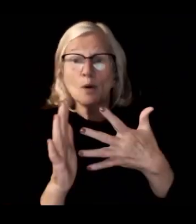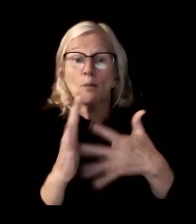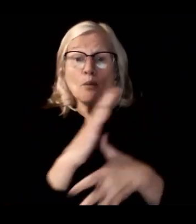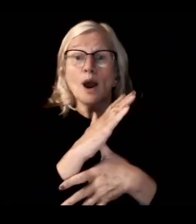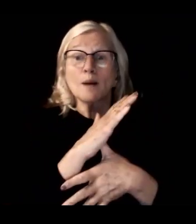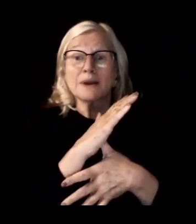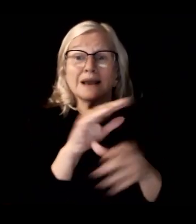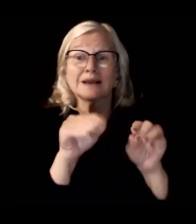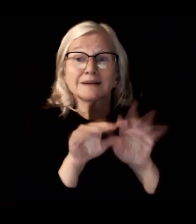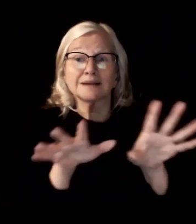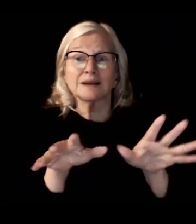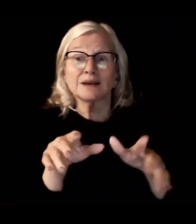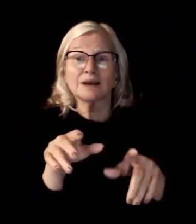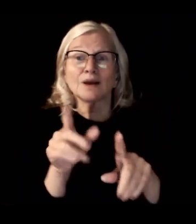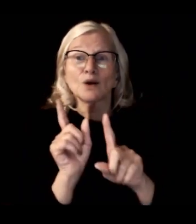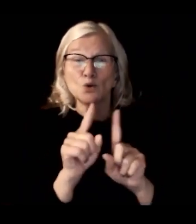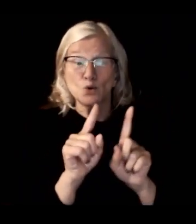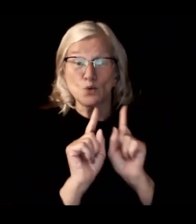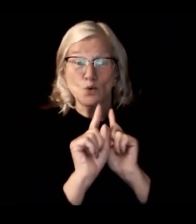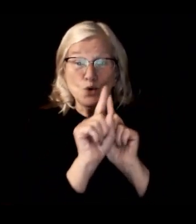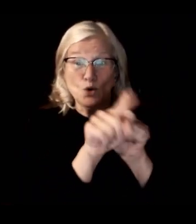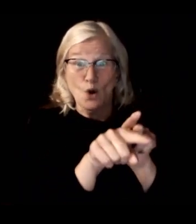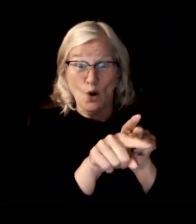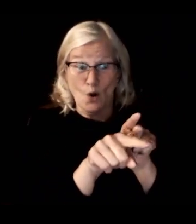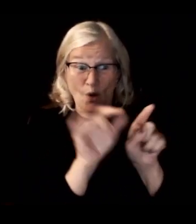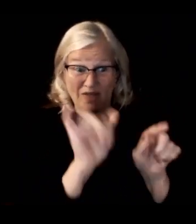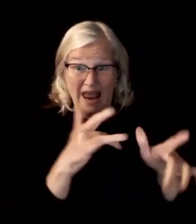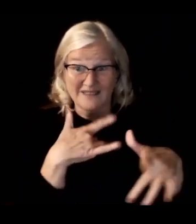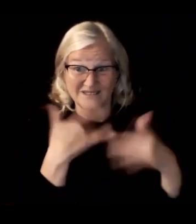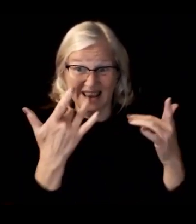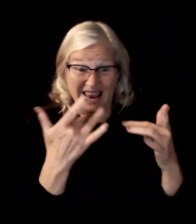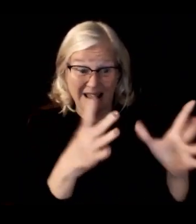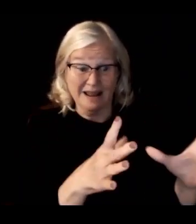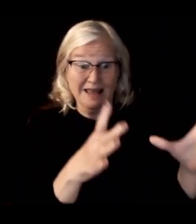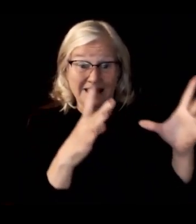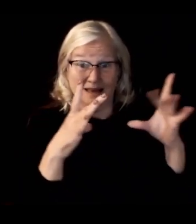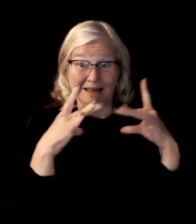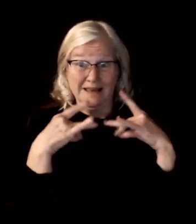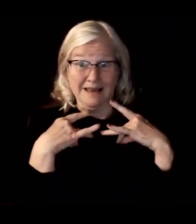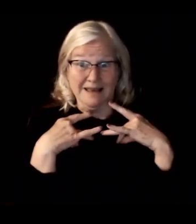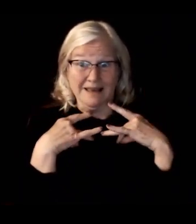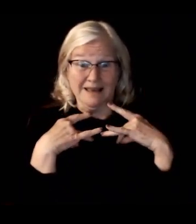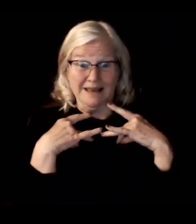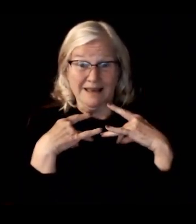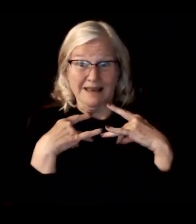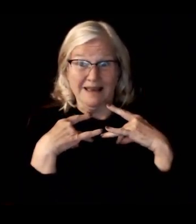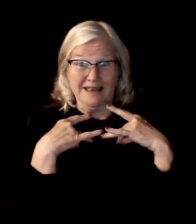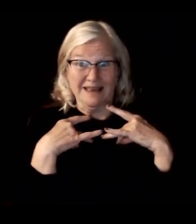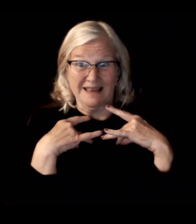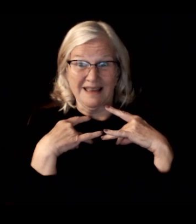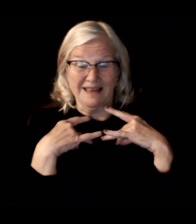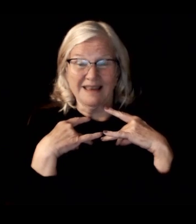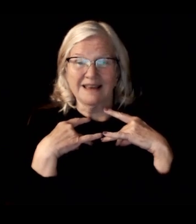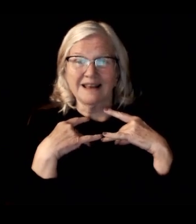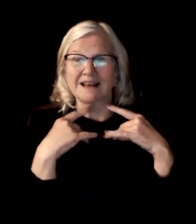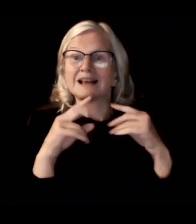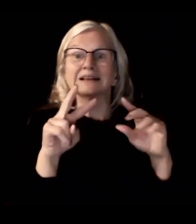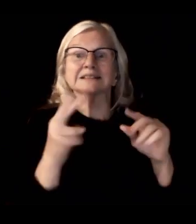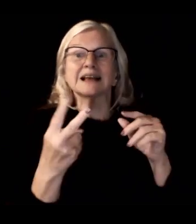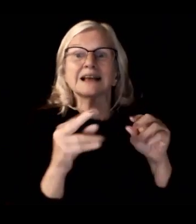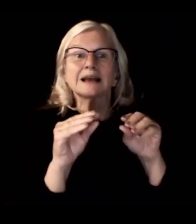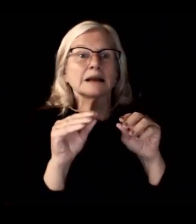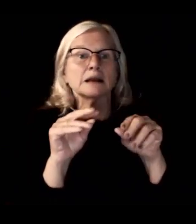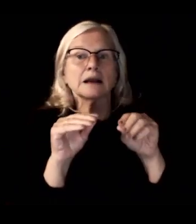yourself and becoming exposed and developing infection. A secondary would be that you did not attend the event yourself, but you